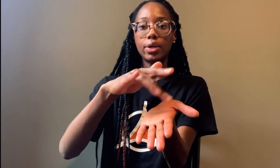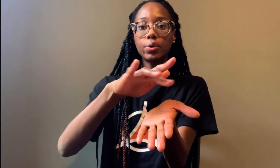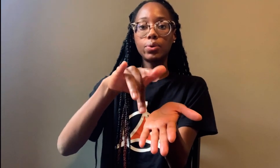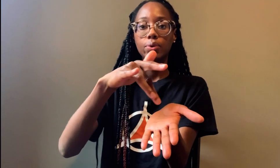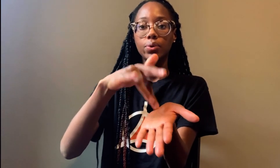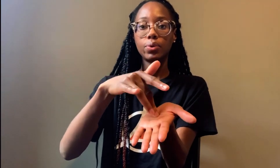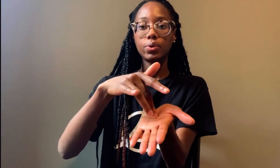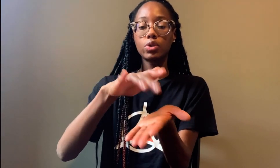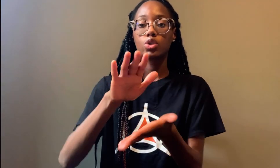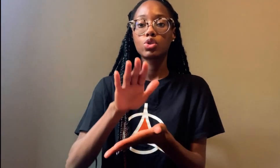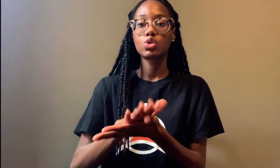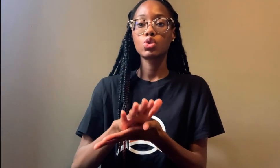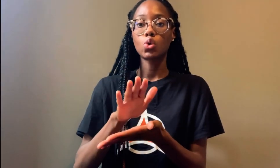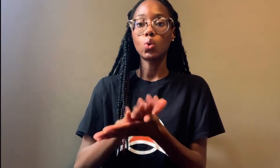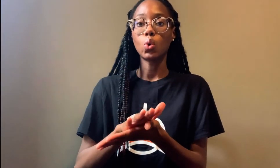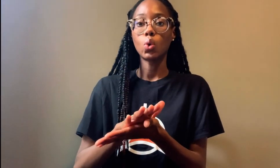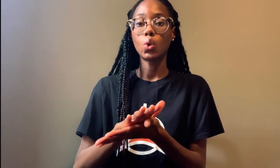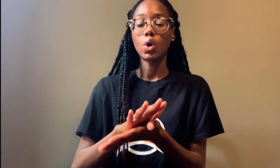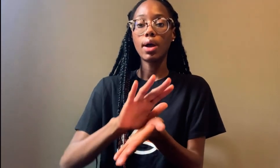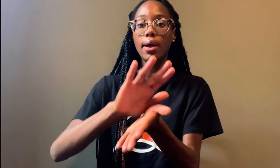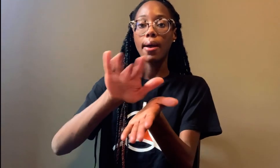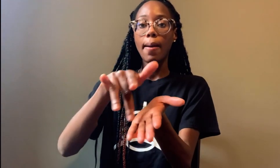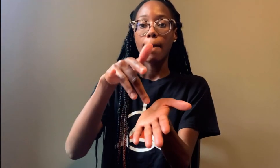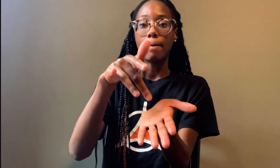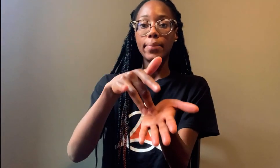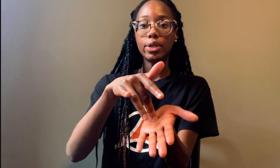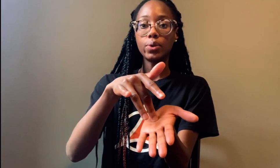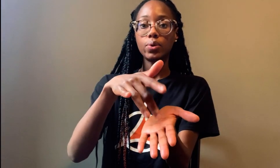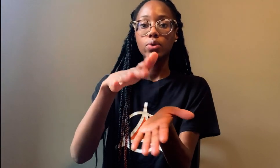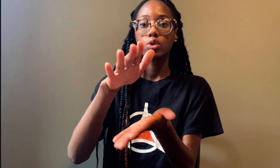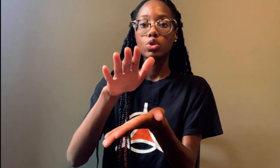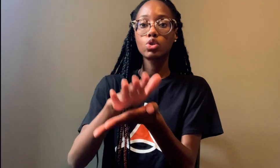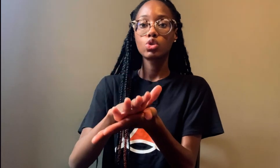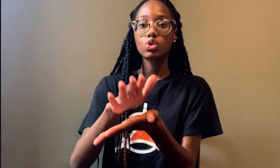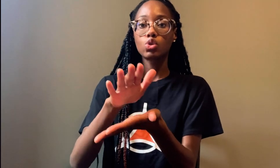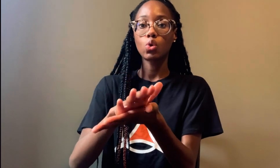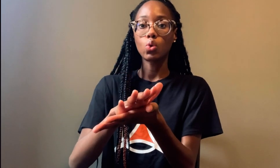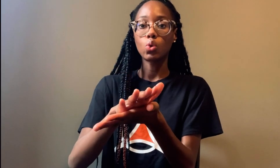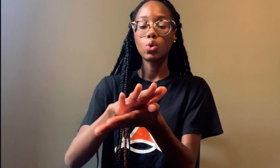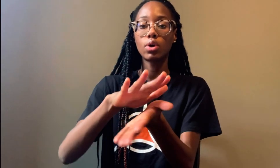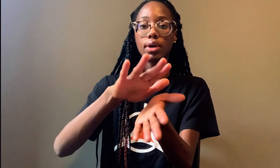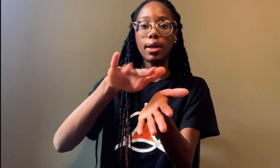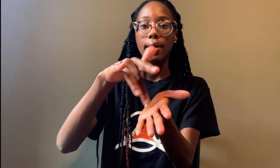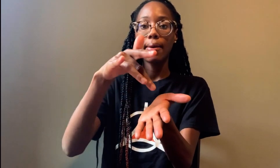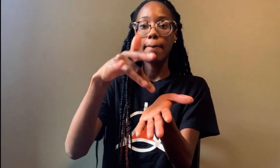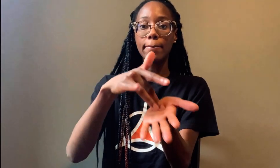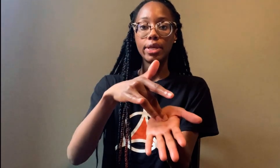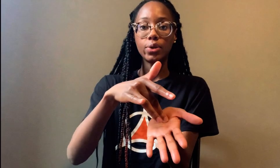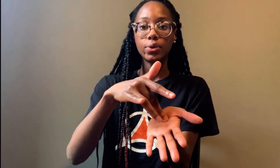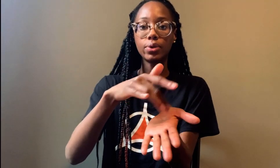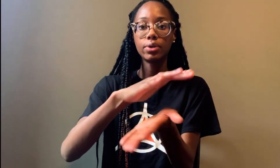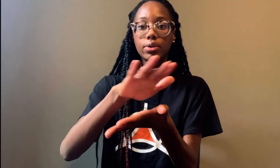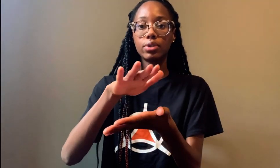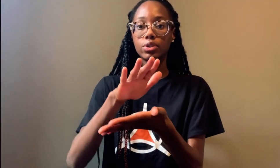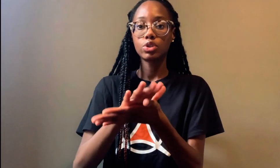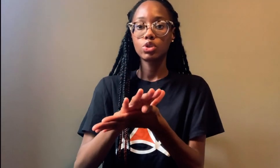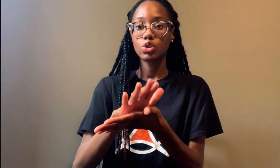Middle, school. Middle, school. Middle,